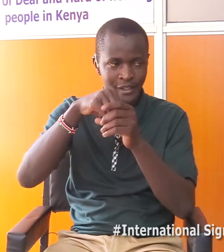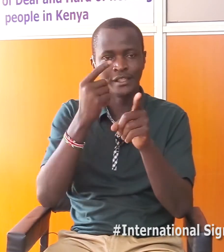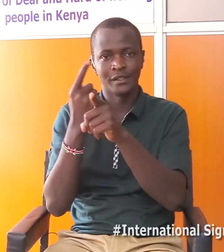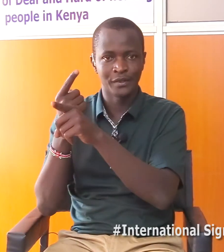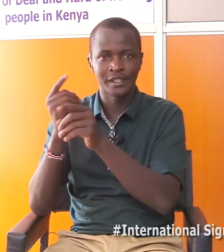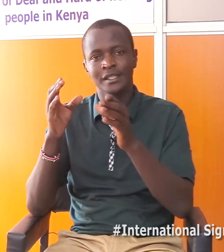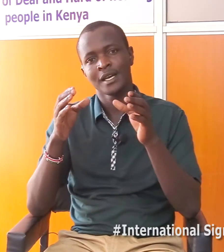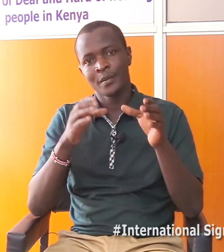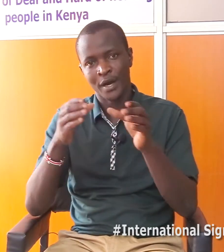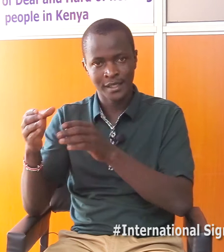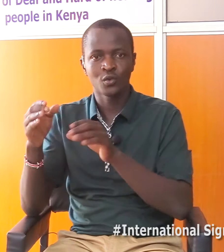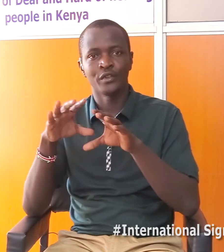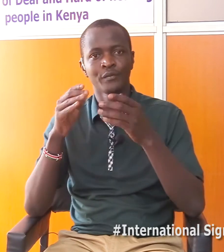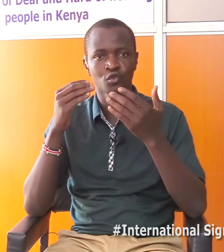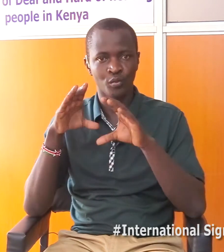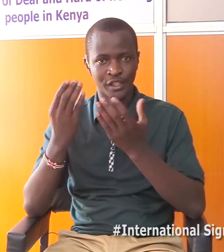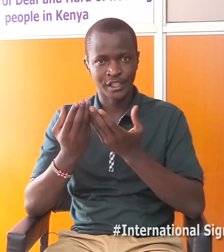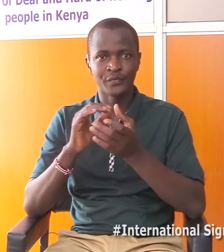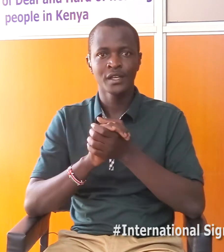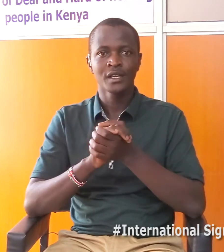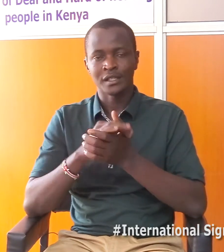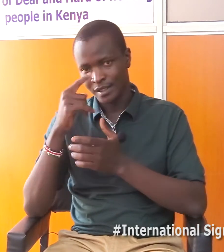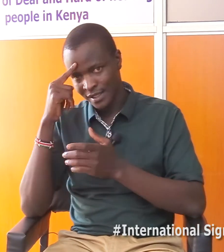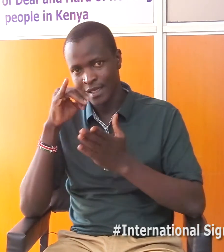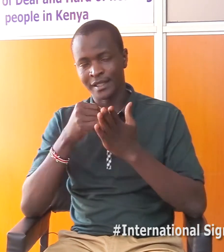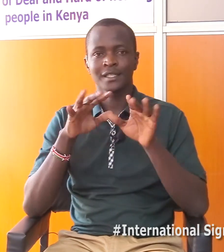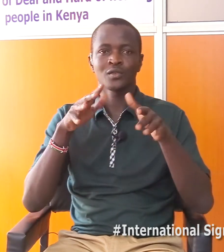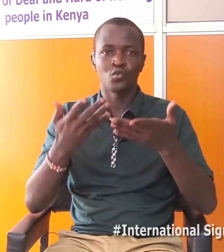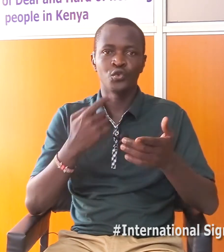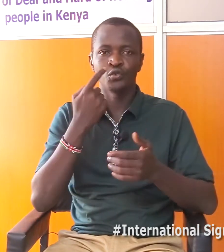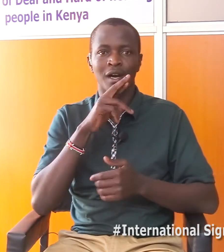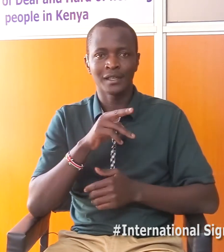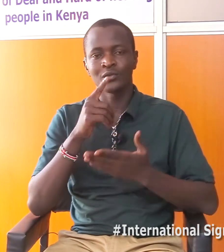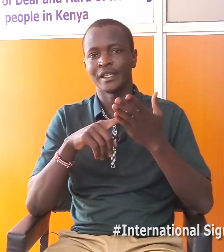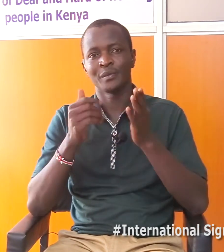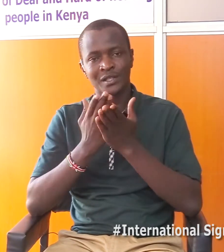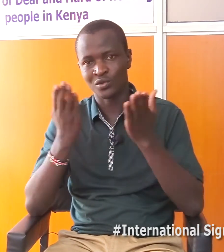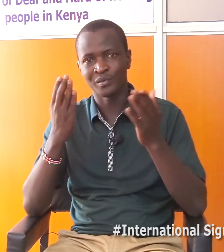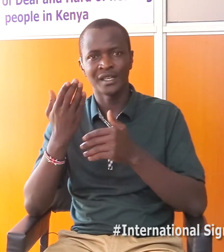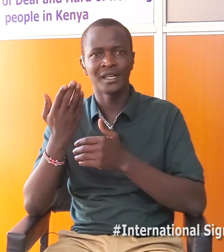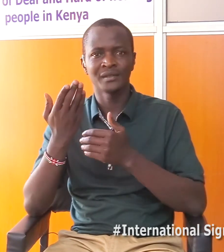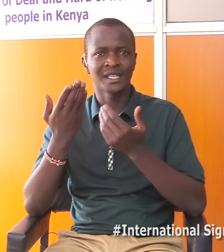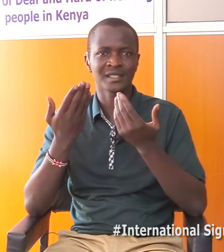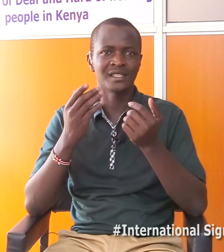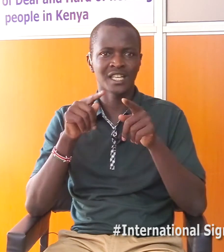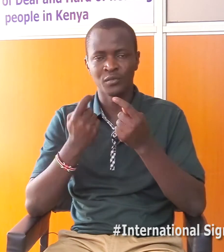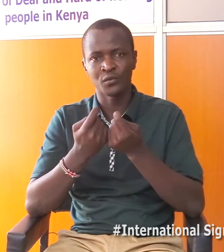in different parts of the community. It's just like that, who you are, any person, just the type of you